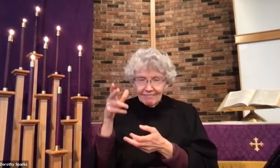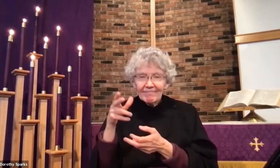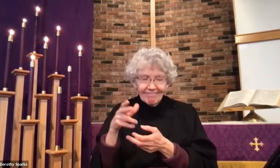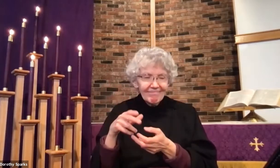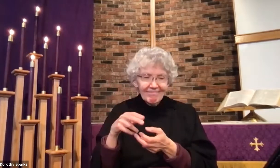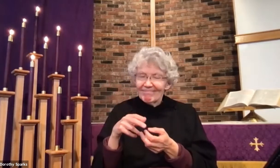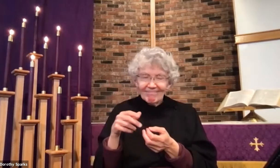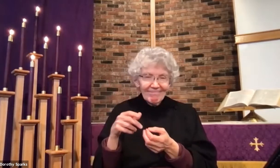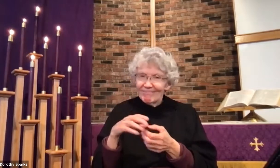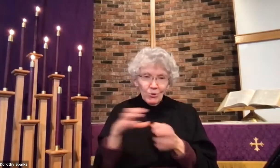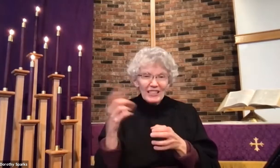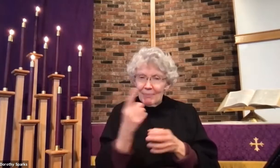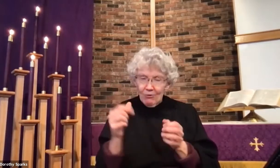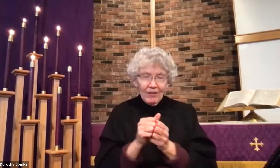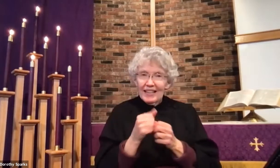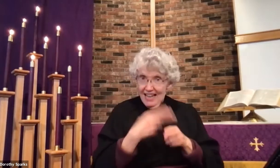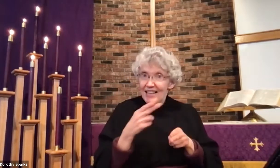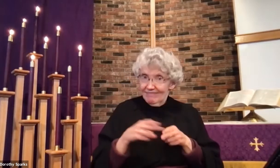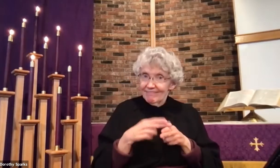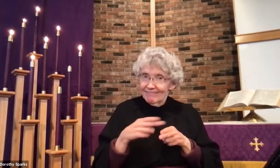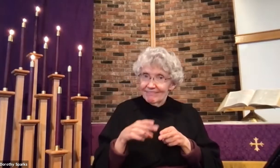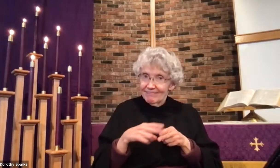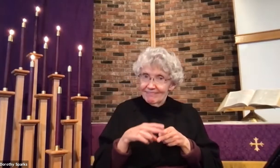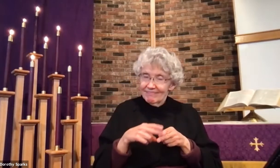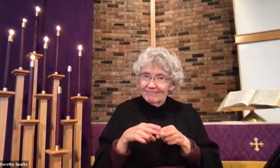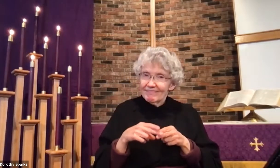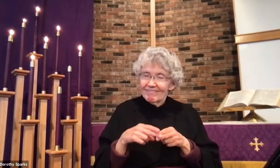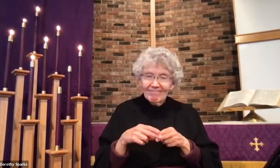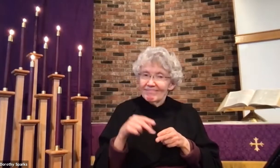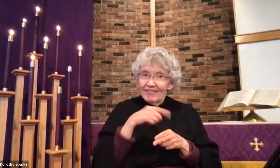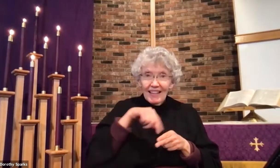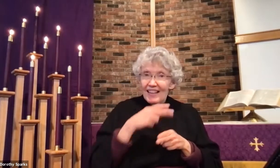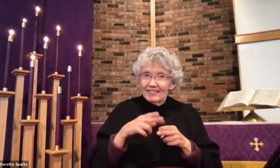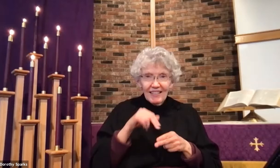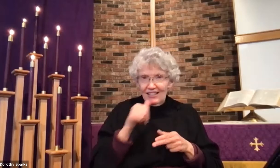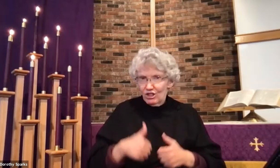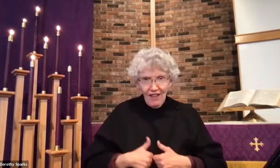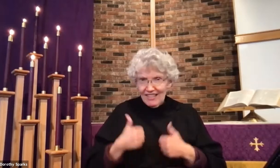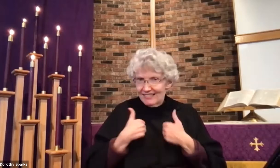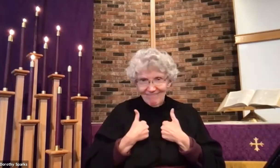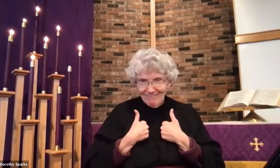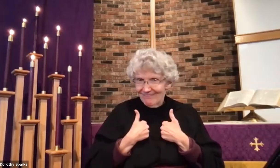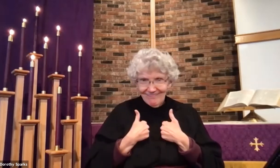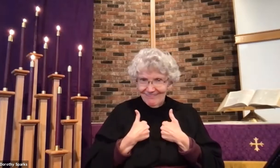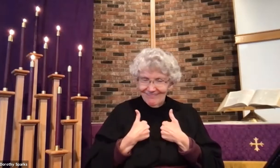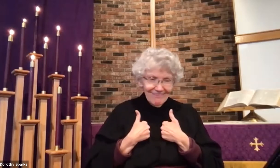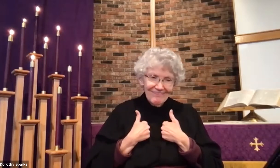know exactly what happened here, but the rooster destroyed the